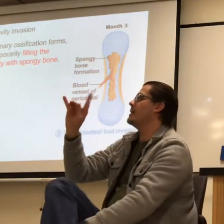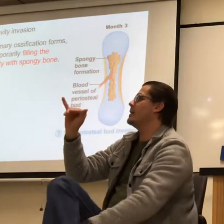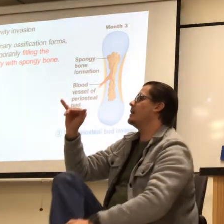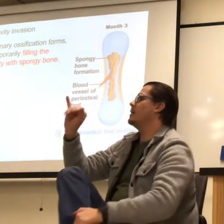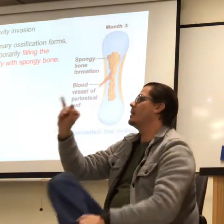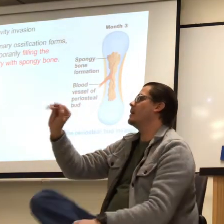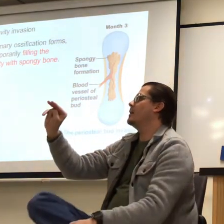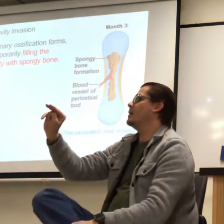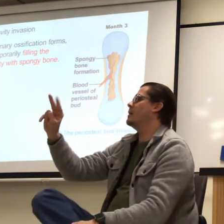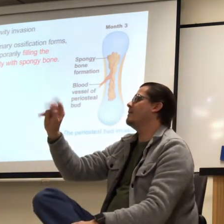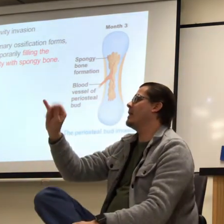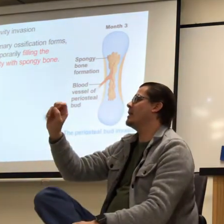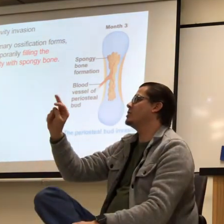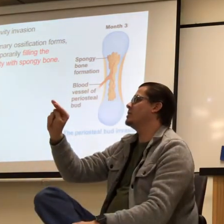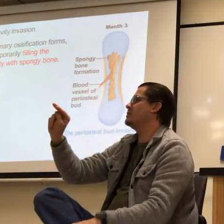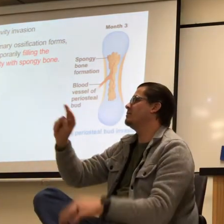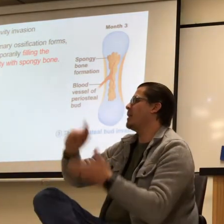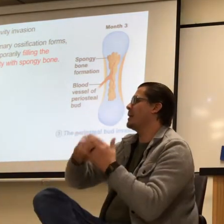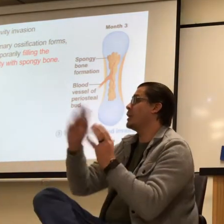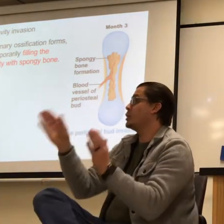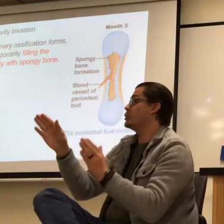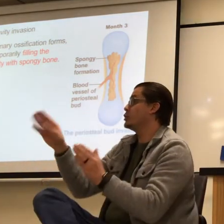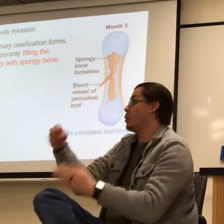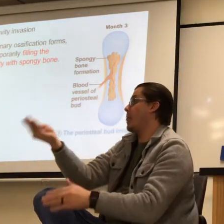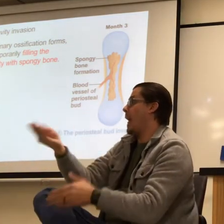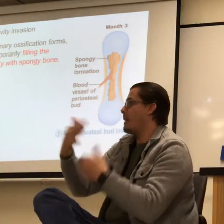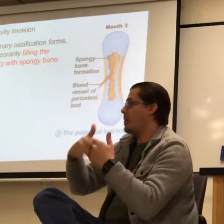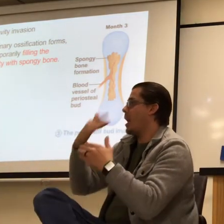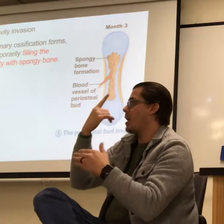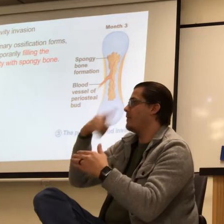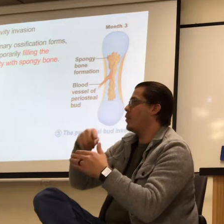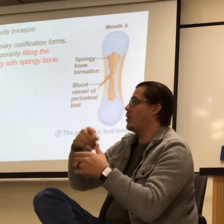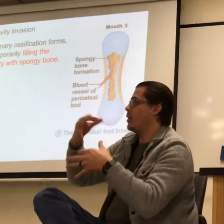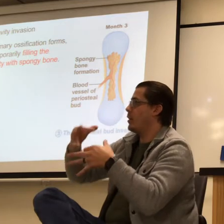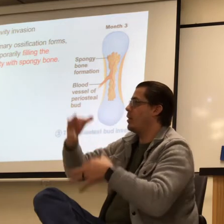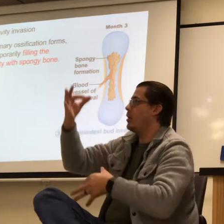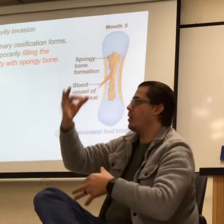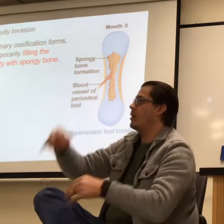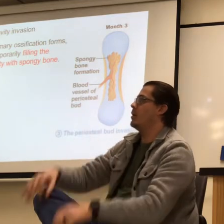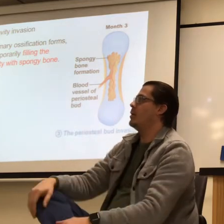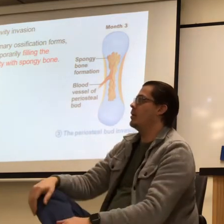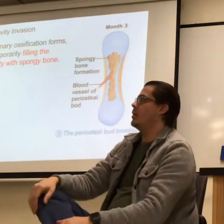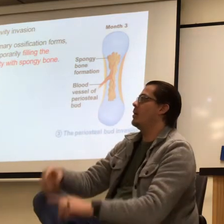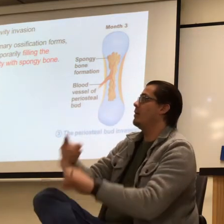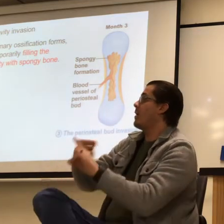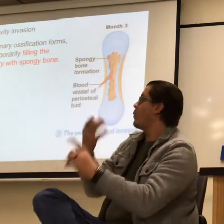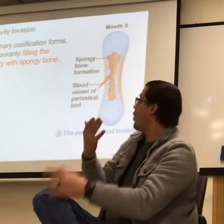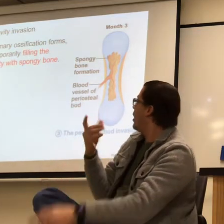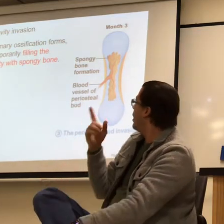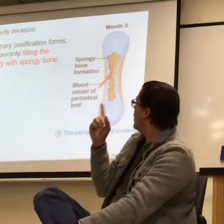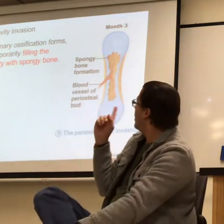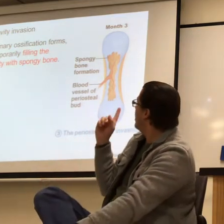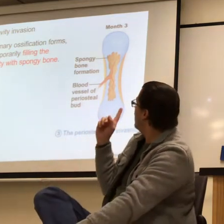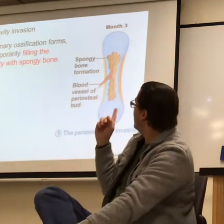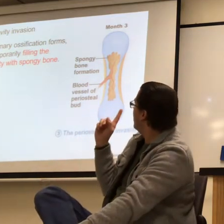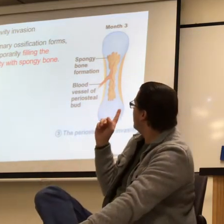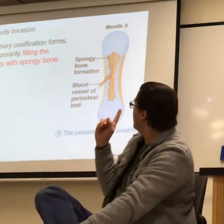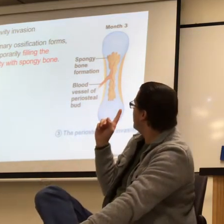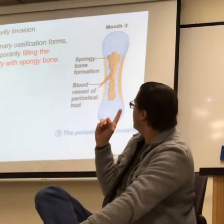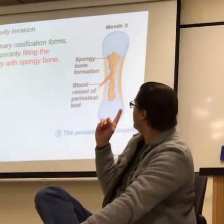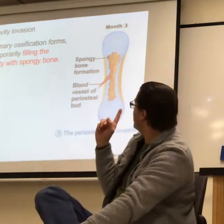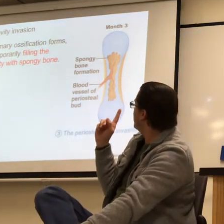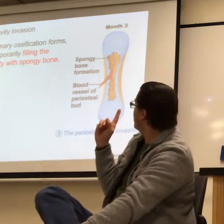By periosteal blood, bud.